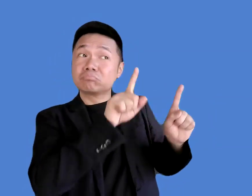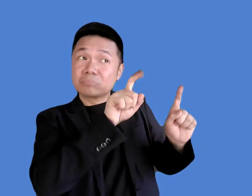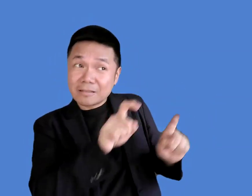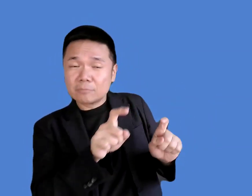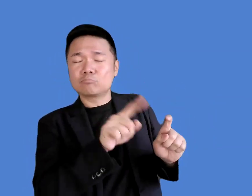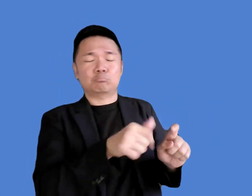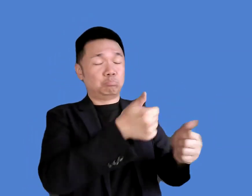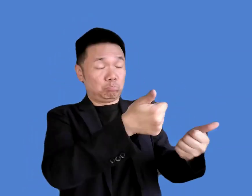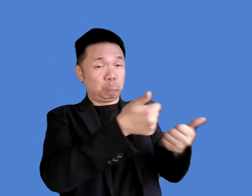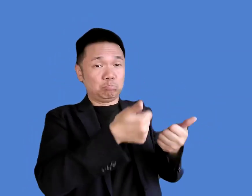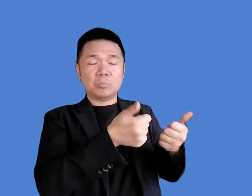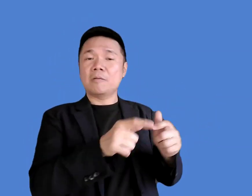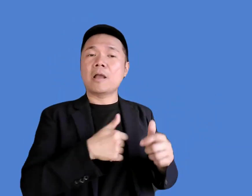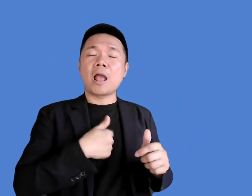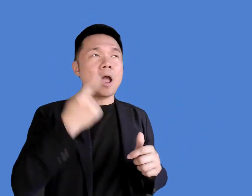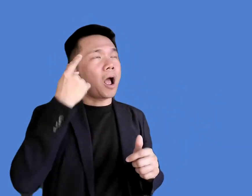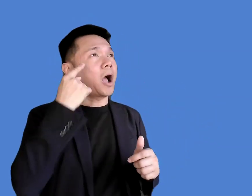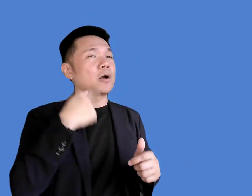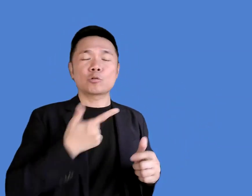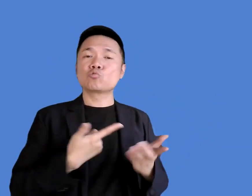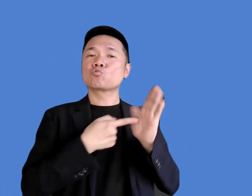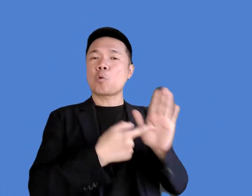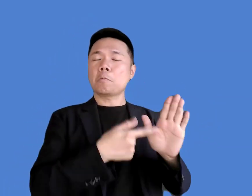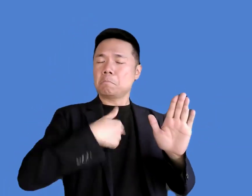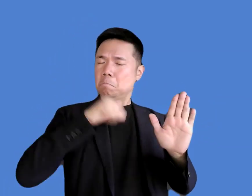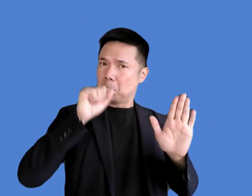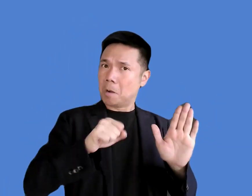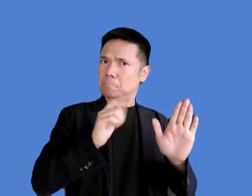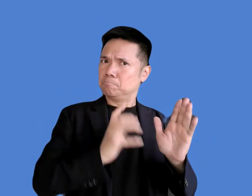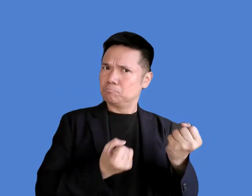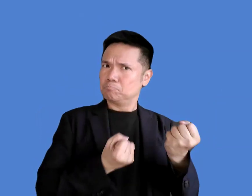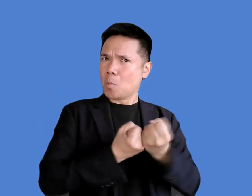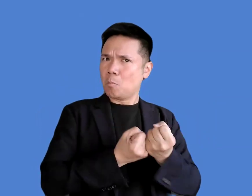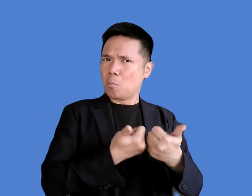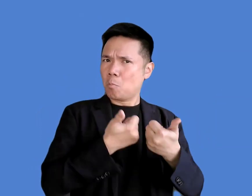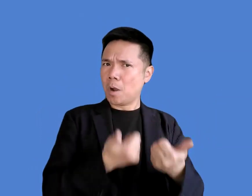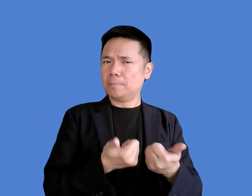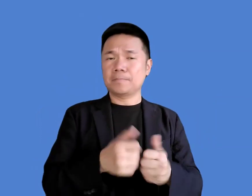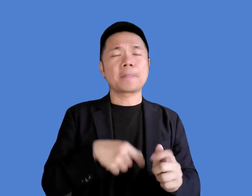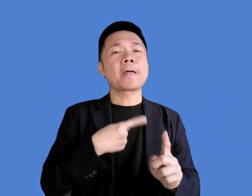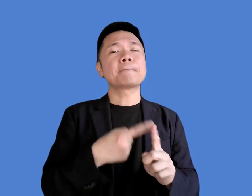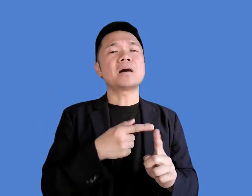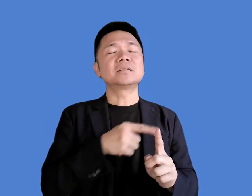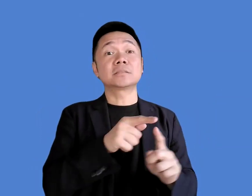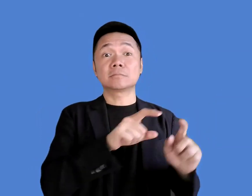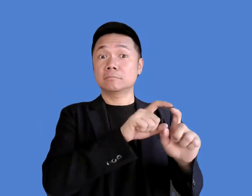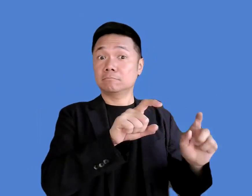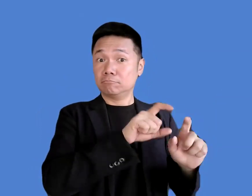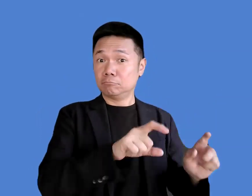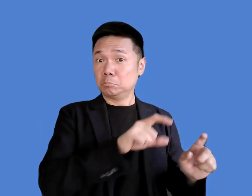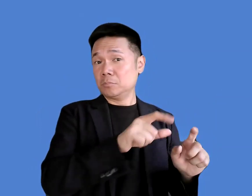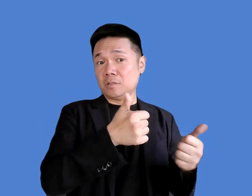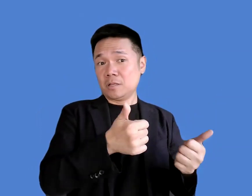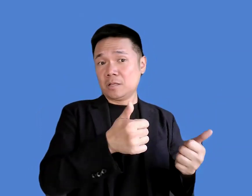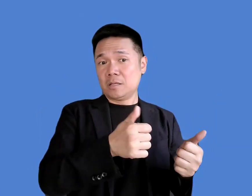us because it shows that we can kind of prove ourselves really quickly. And it also is a great bonus for the companies too, because they don't